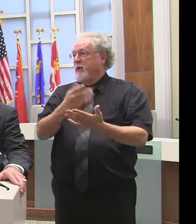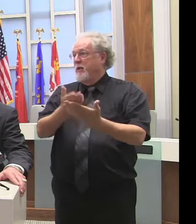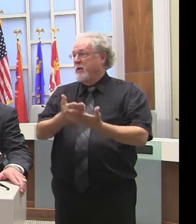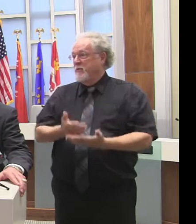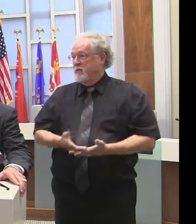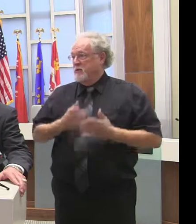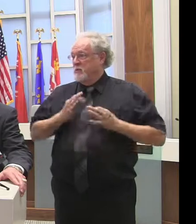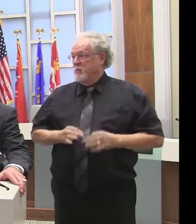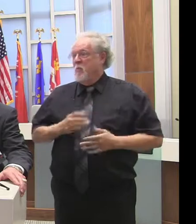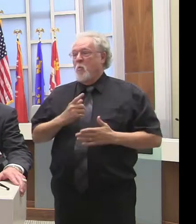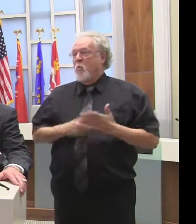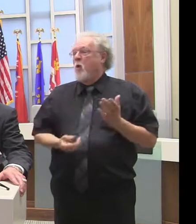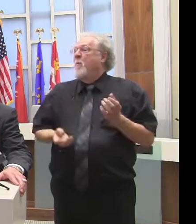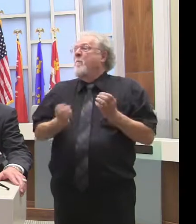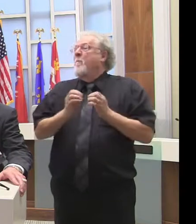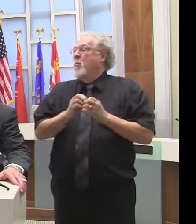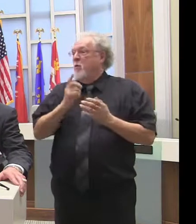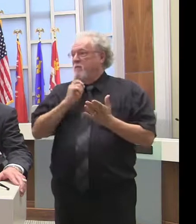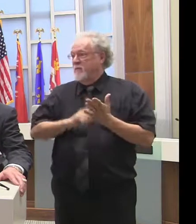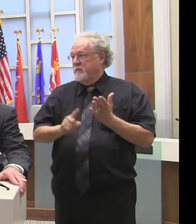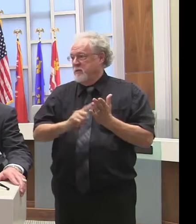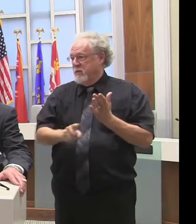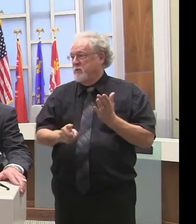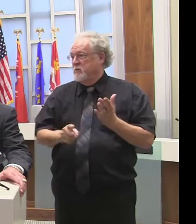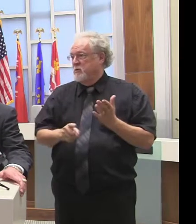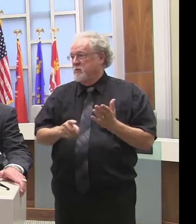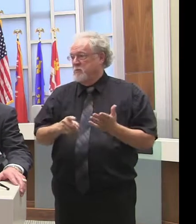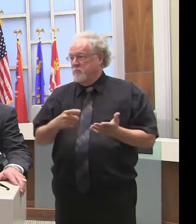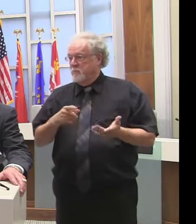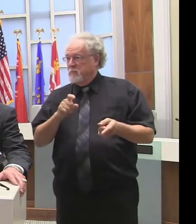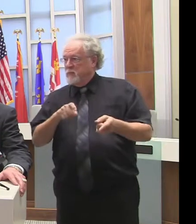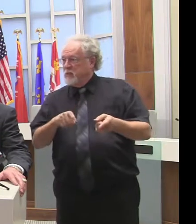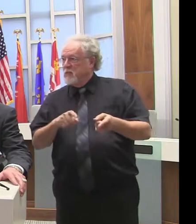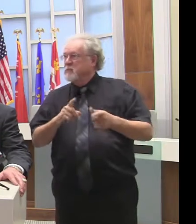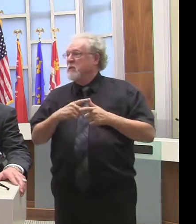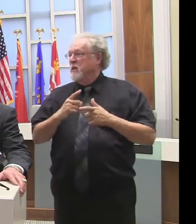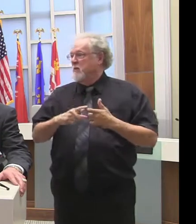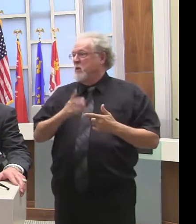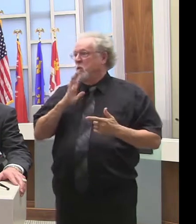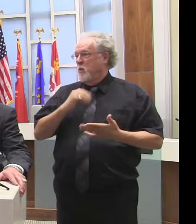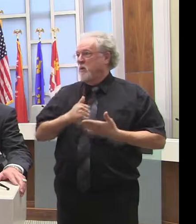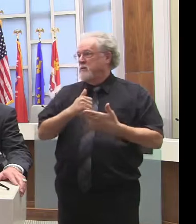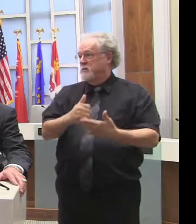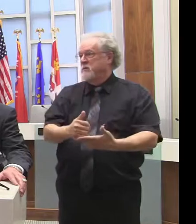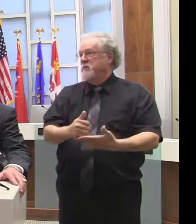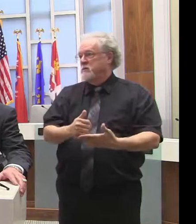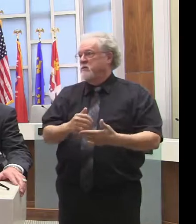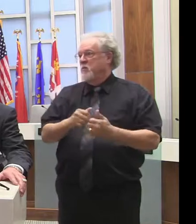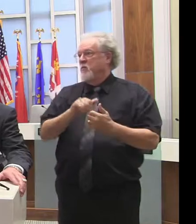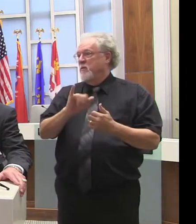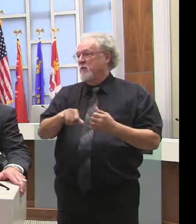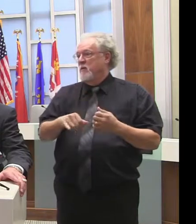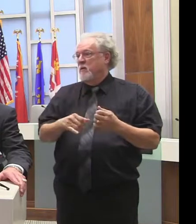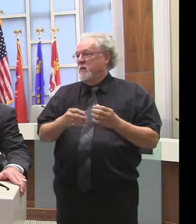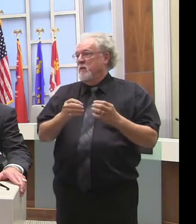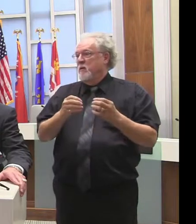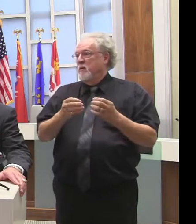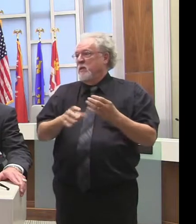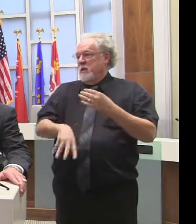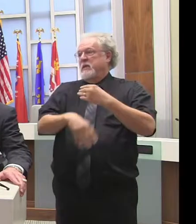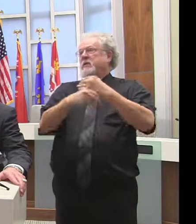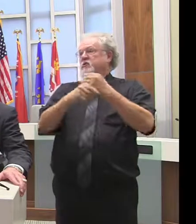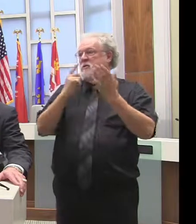and determine what, if any, additional investigation is warranted, and we will then assist with that additional